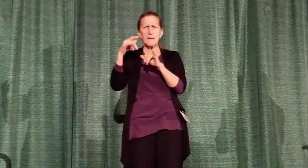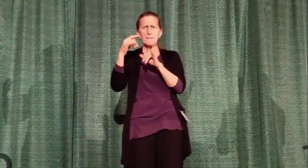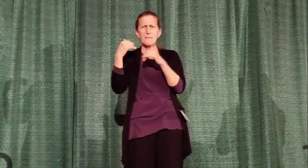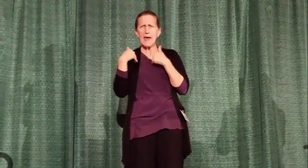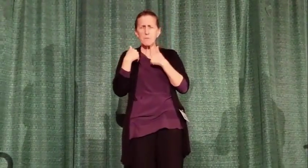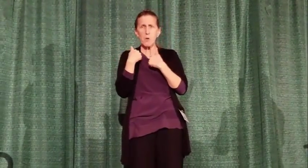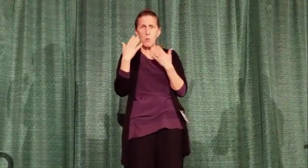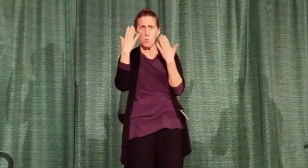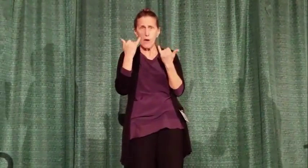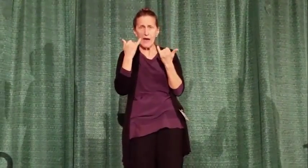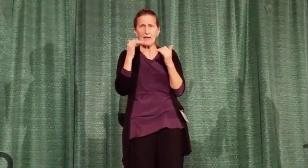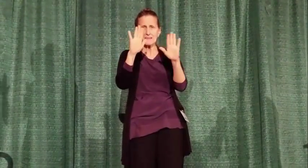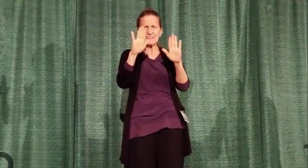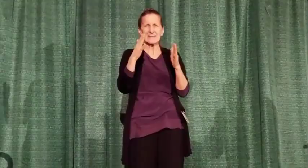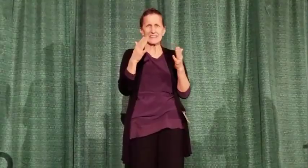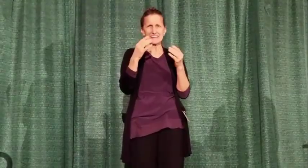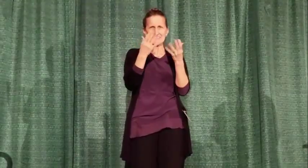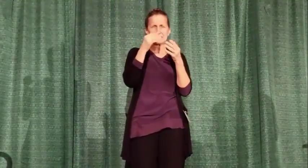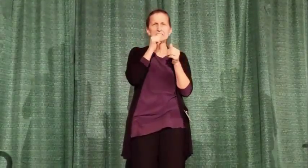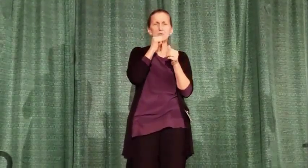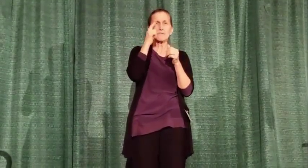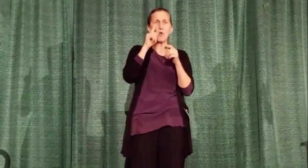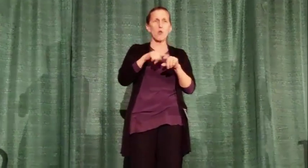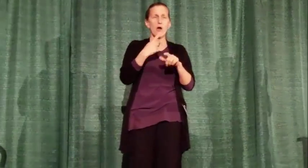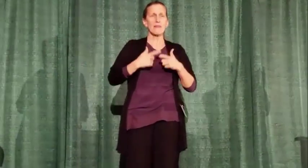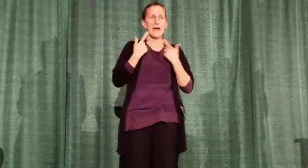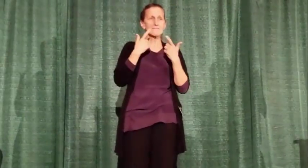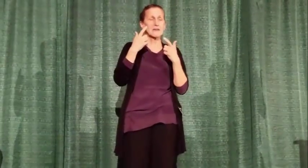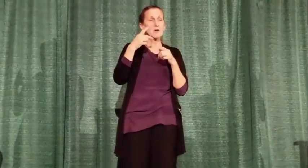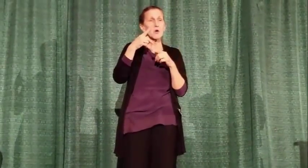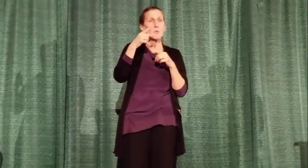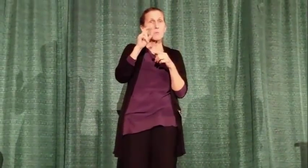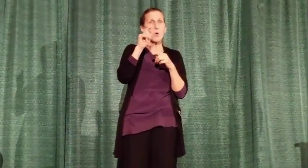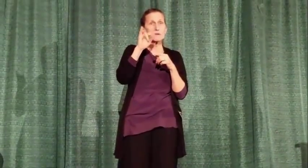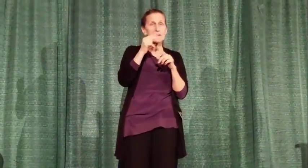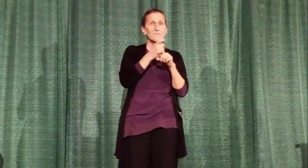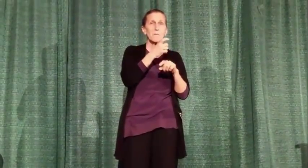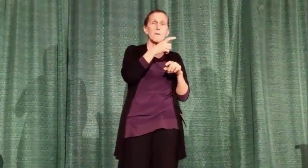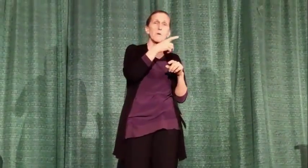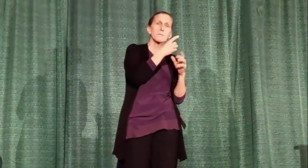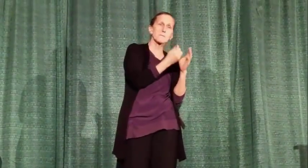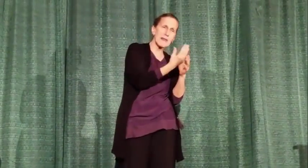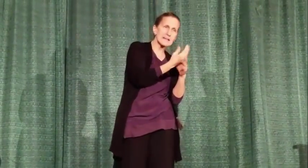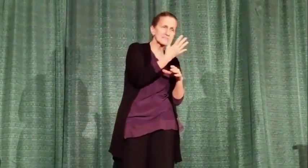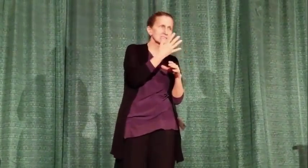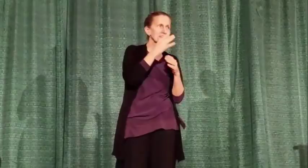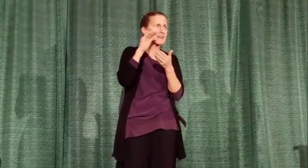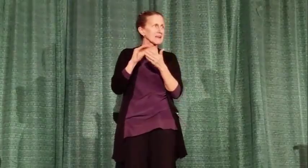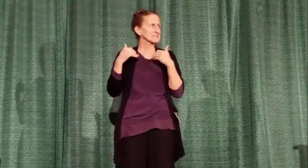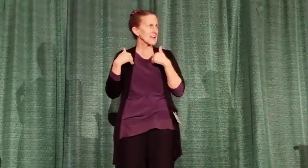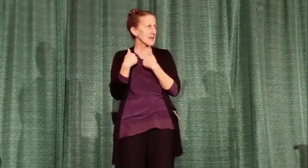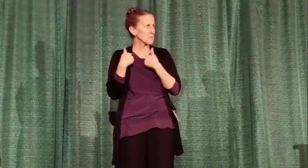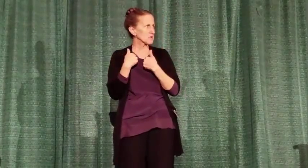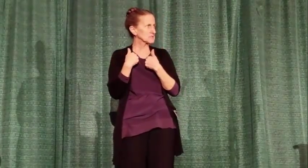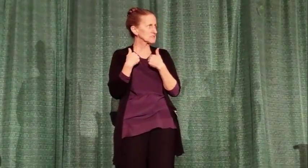Here's the secret to a long life. Get more protein from these high protein whole plants and less from animal products. Change your